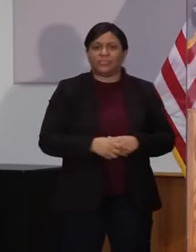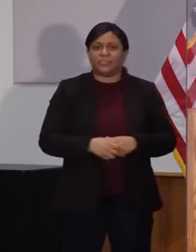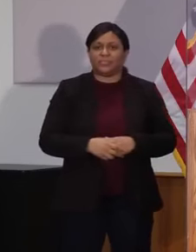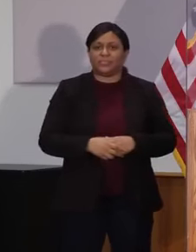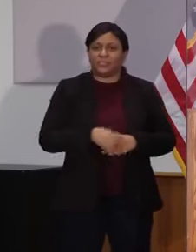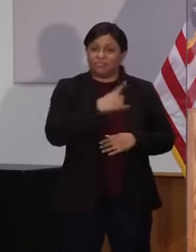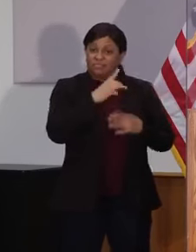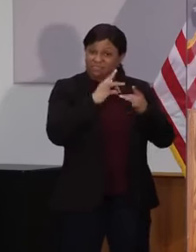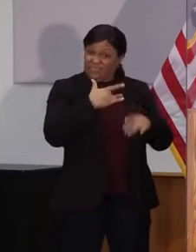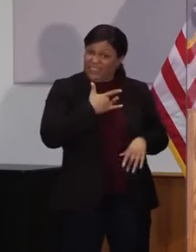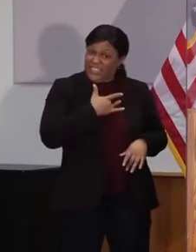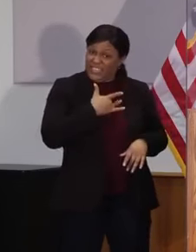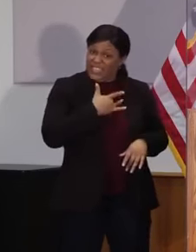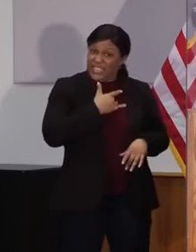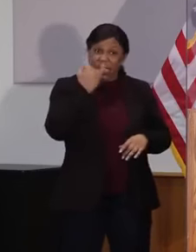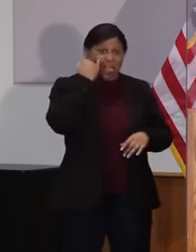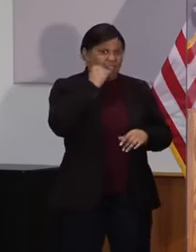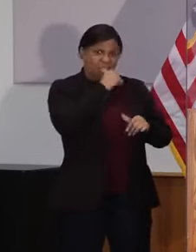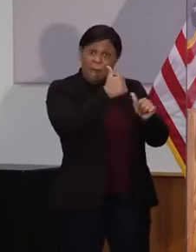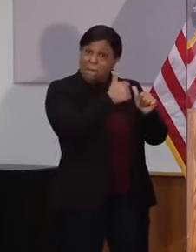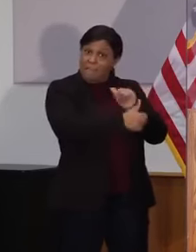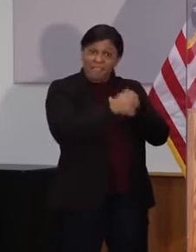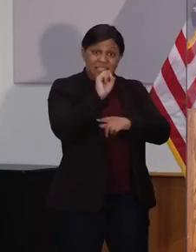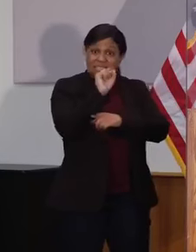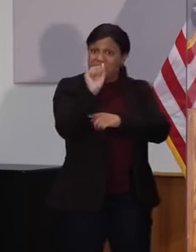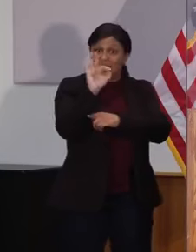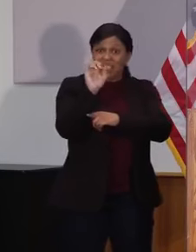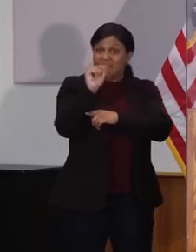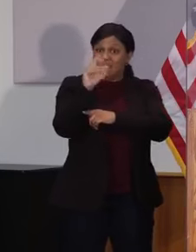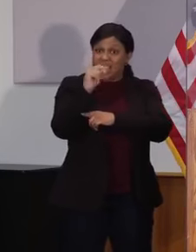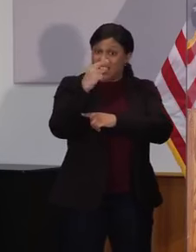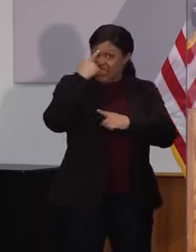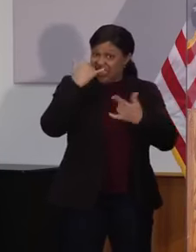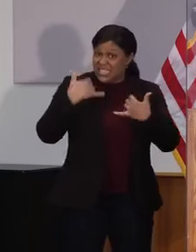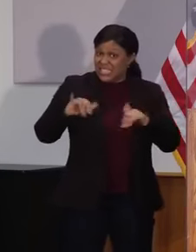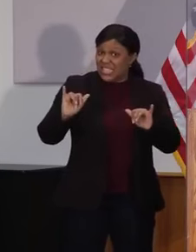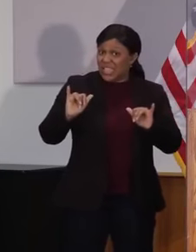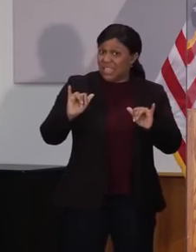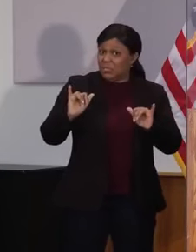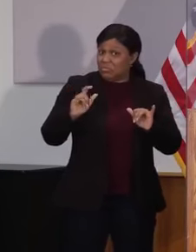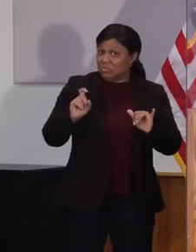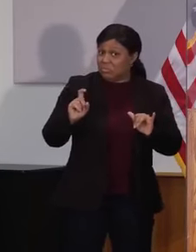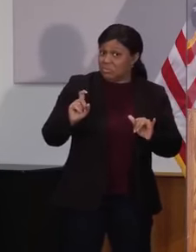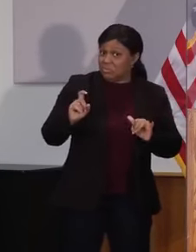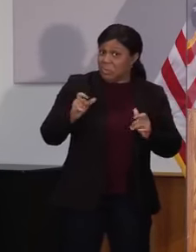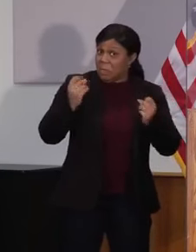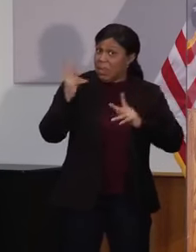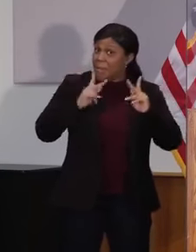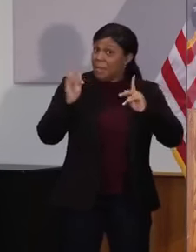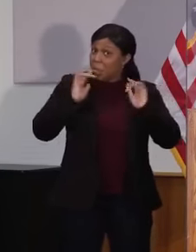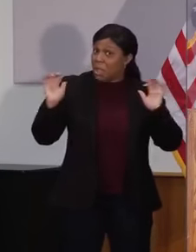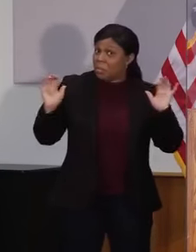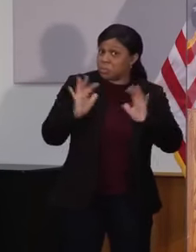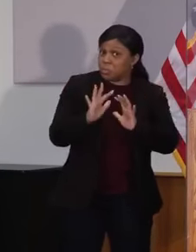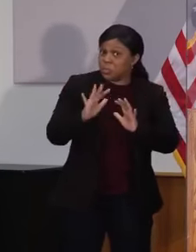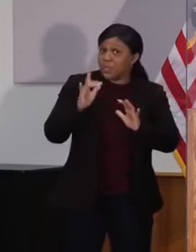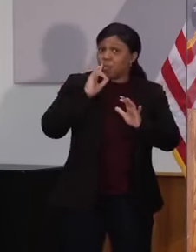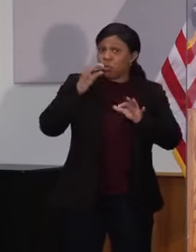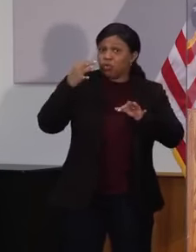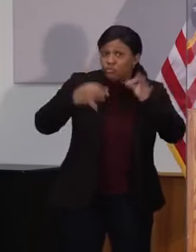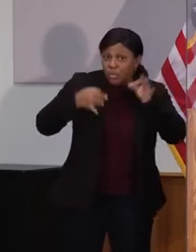you don't pass this SAFE Act, that there'll be the number of people there during the trial that you need? We're moving in the right